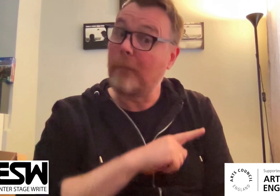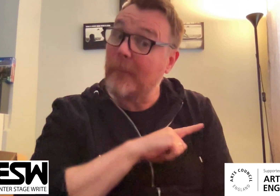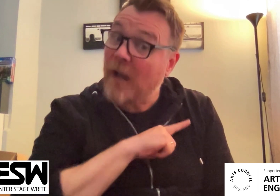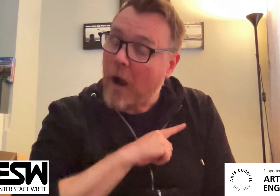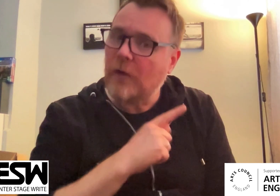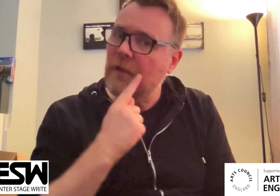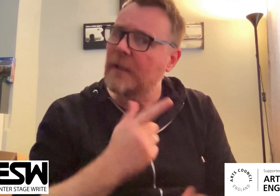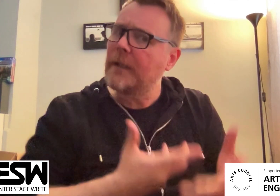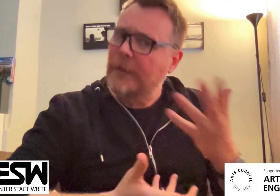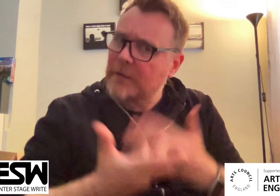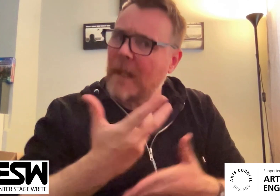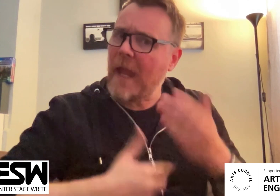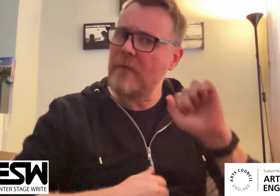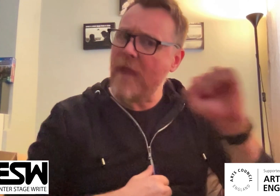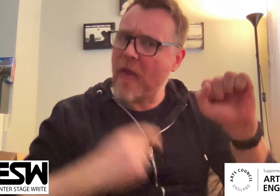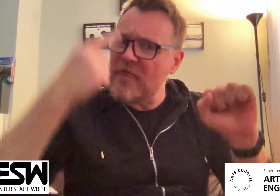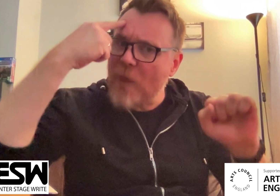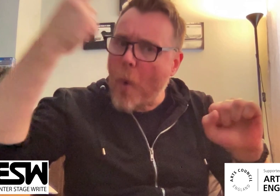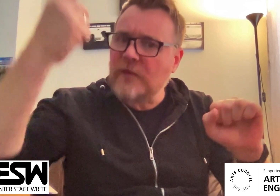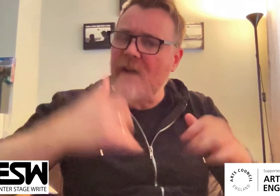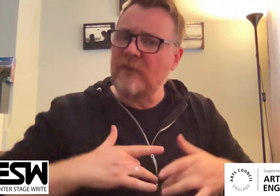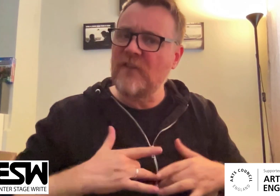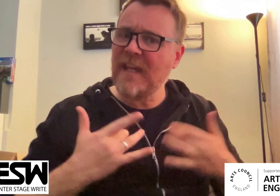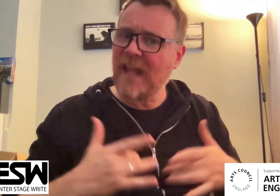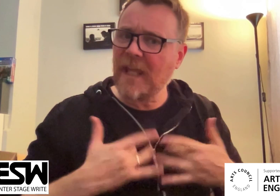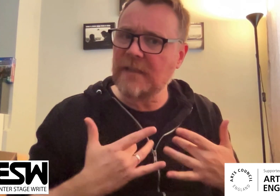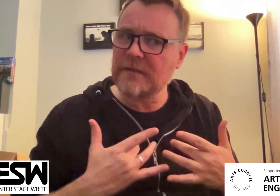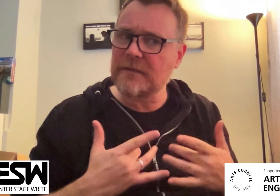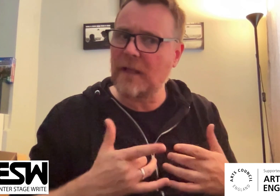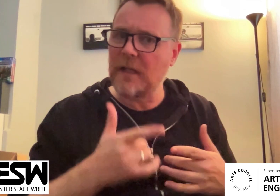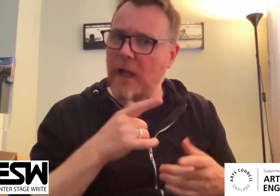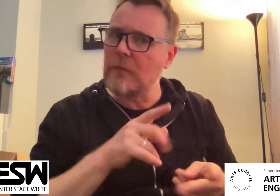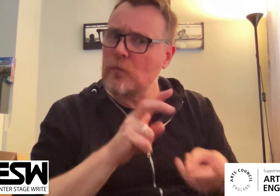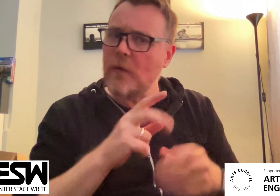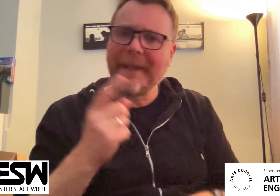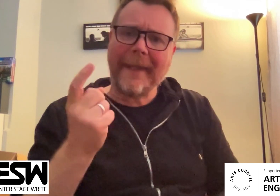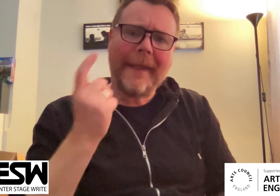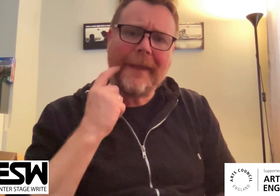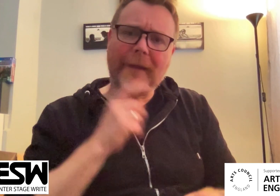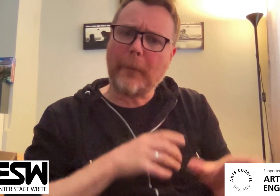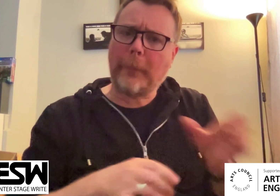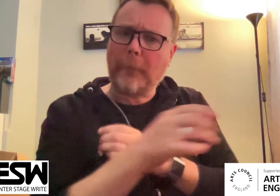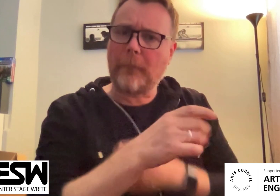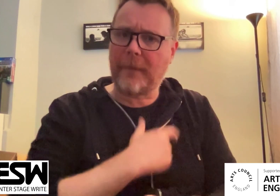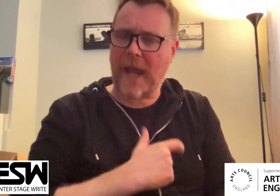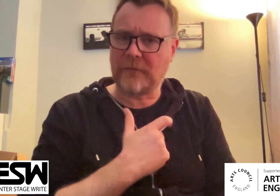you're reading about a character, you can get fully absorbed in a character because you can understand their feelings